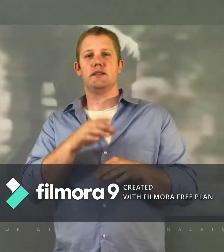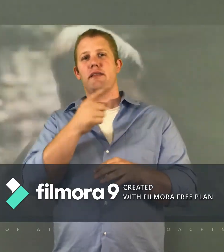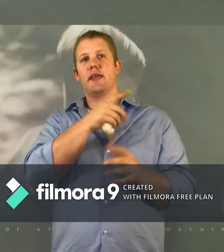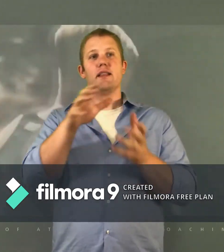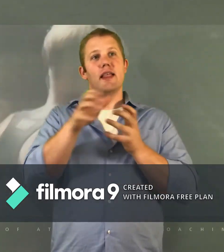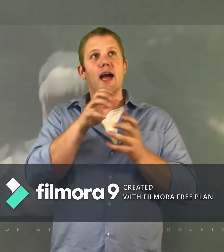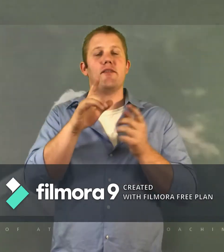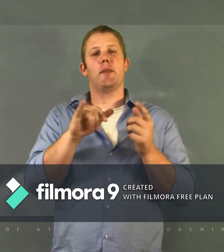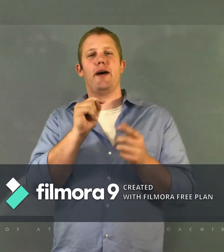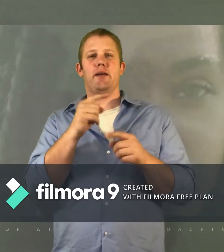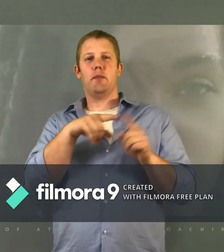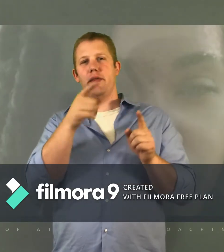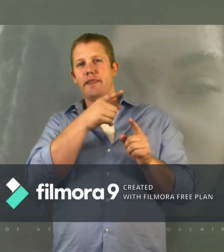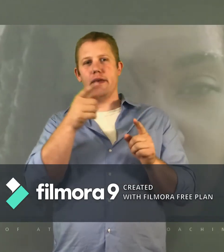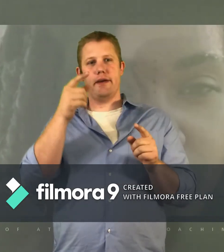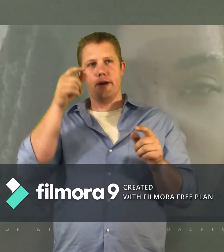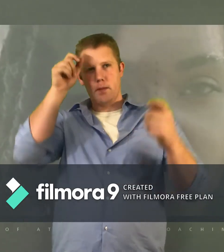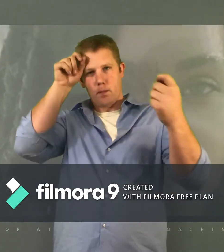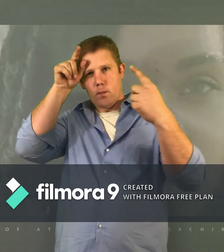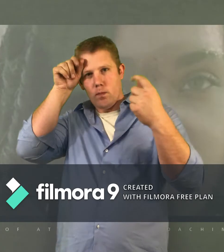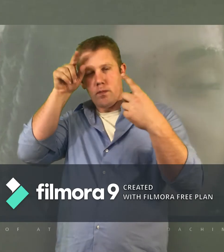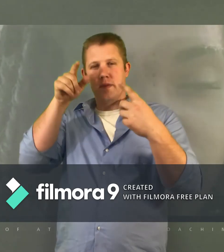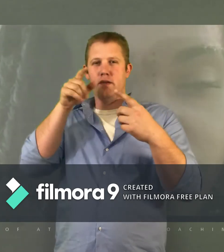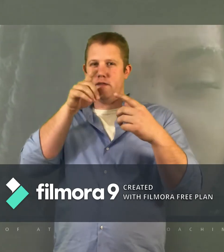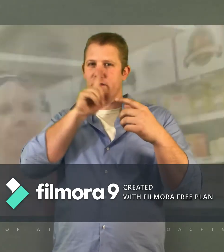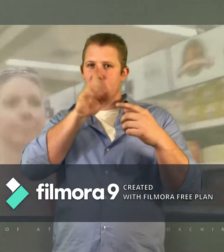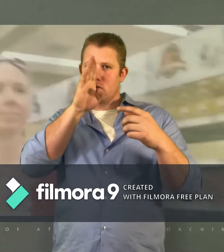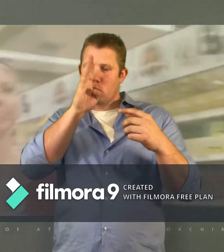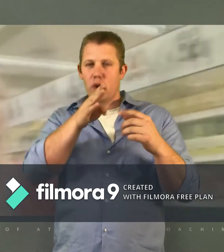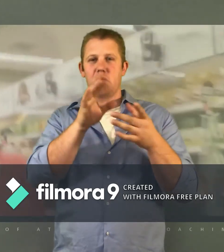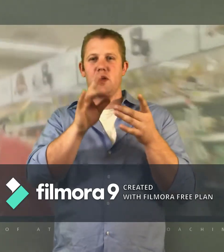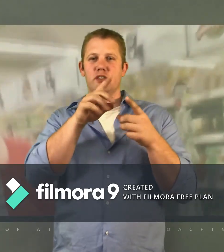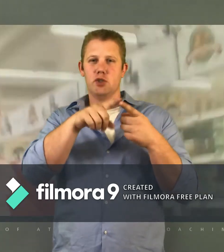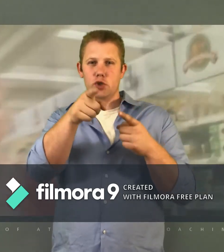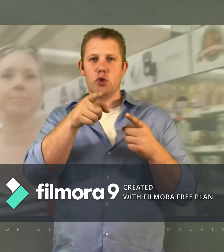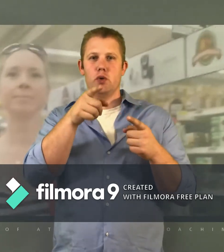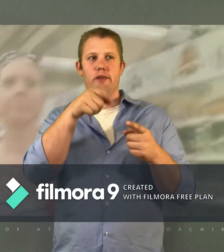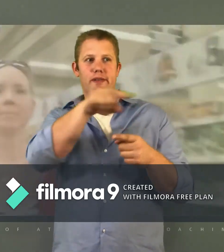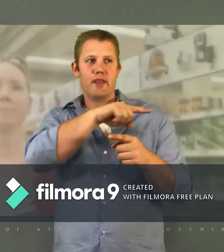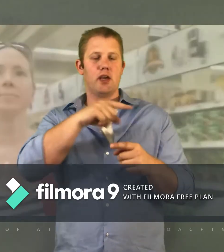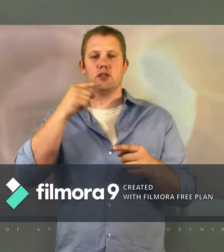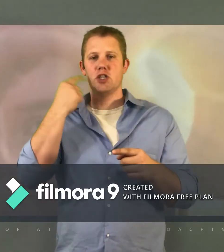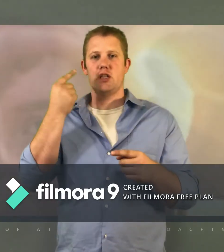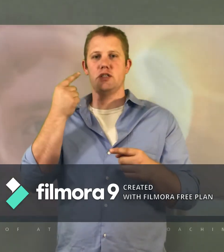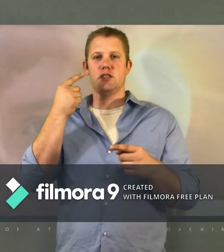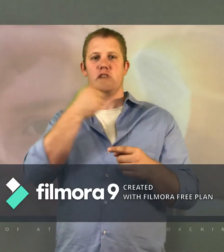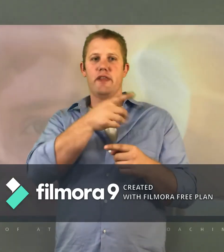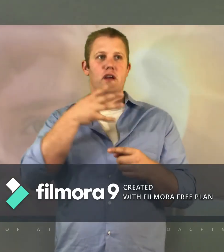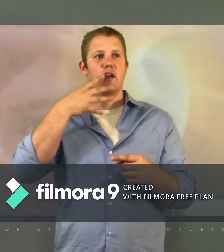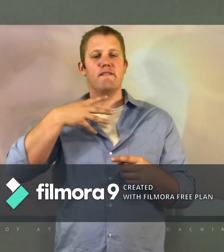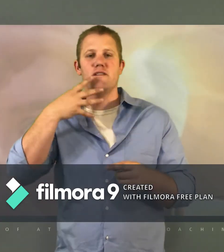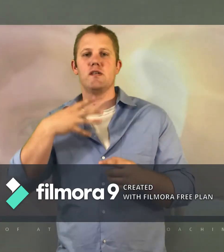about being so blessed. They laugh about it, but they're throwing subliminal and very direct messages at you. They're